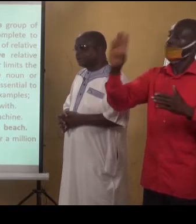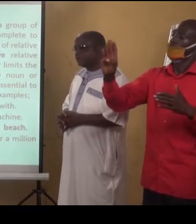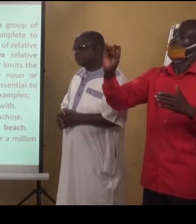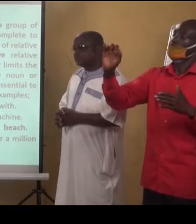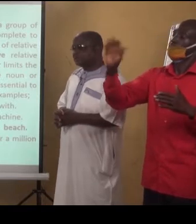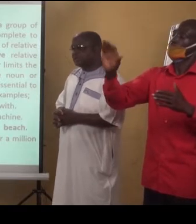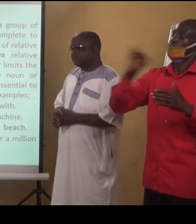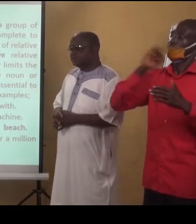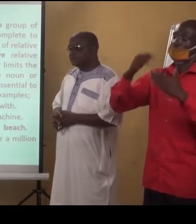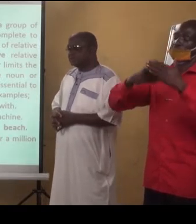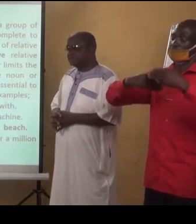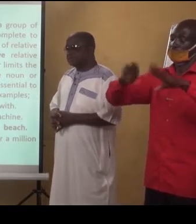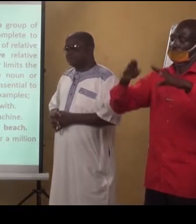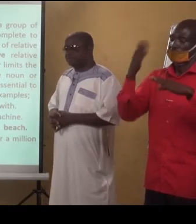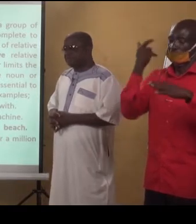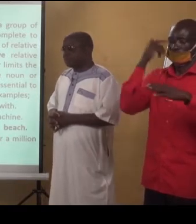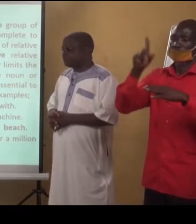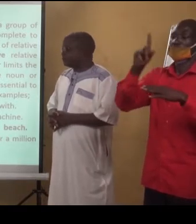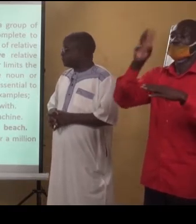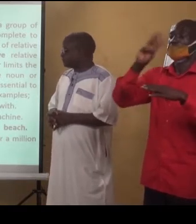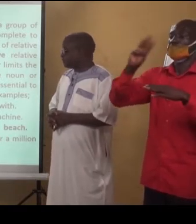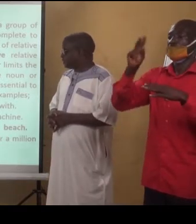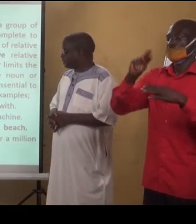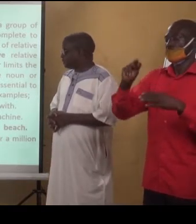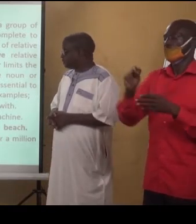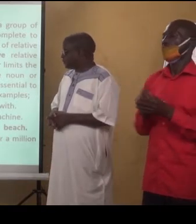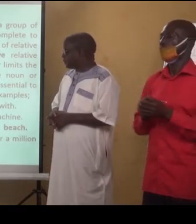The house that is near the beach sells for ₦1 million.